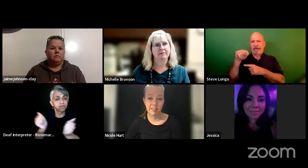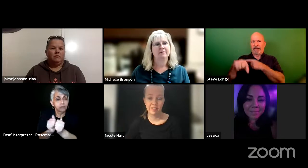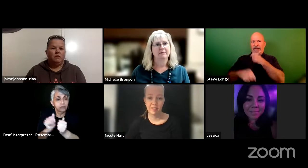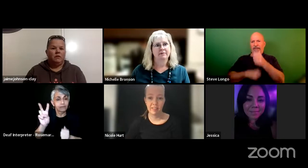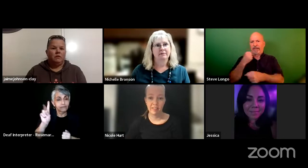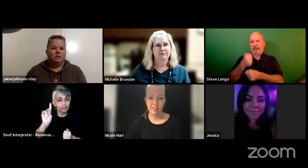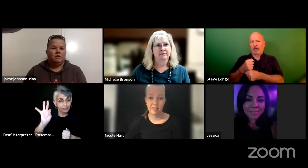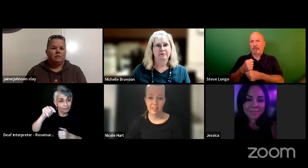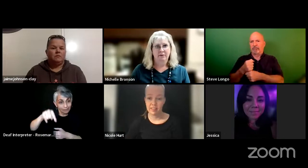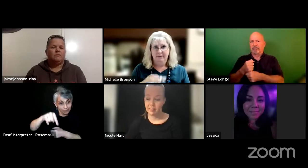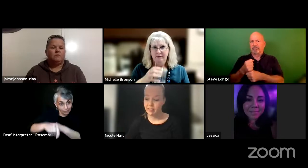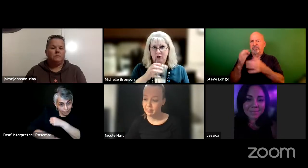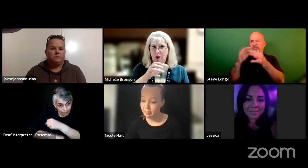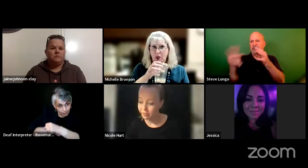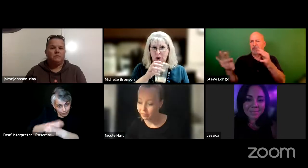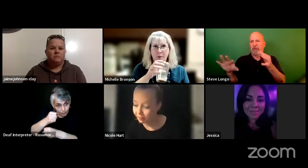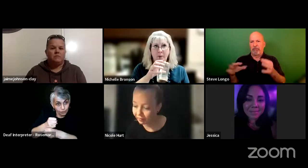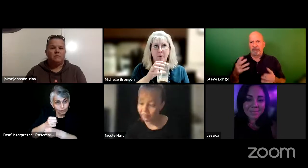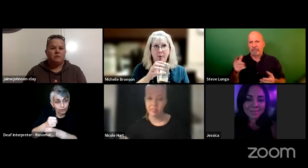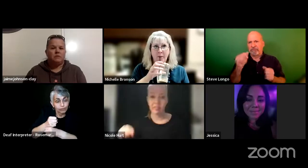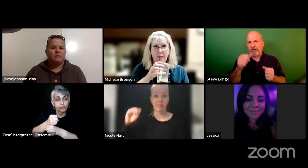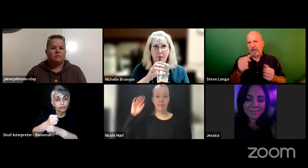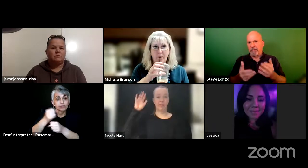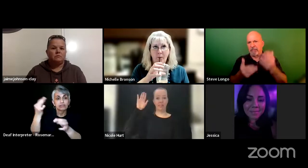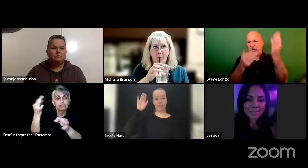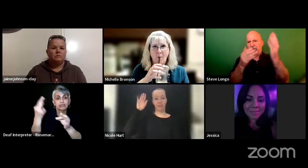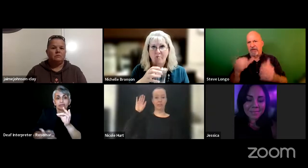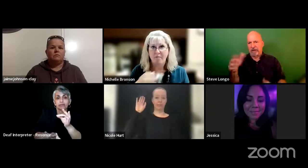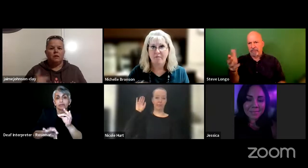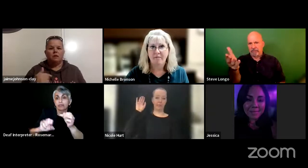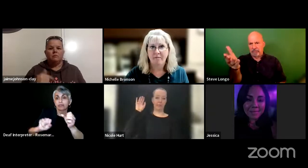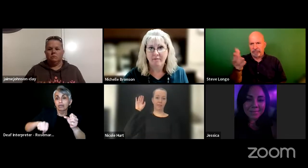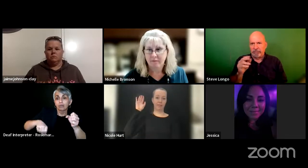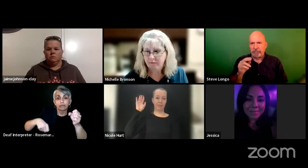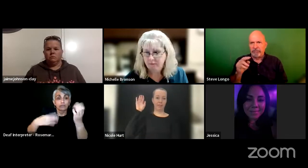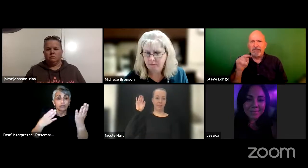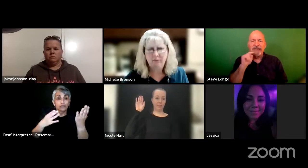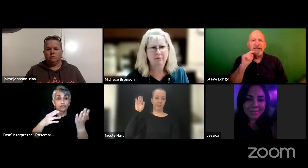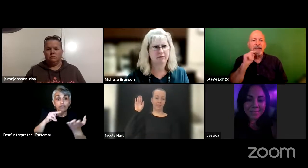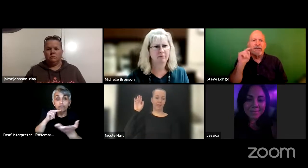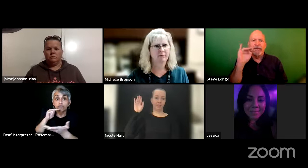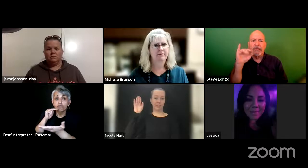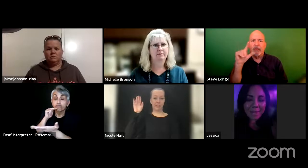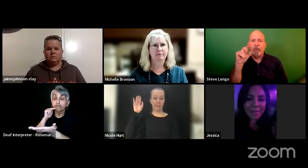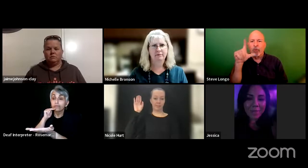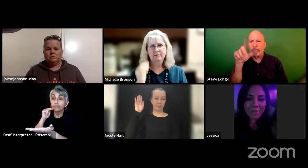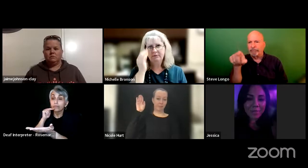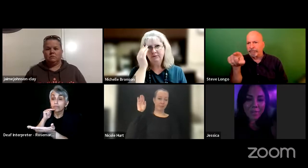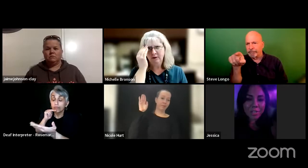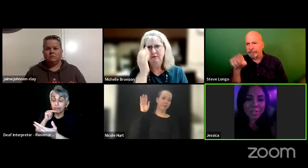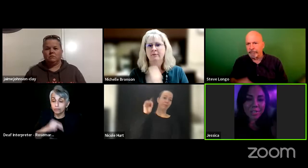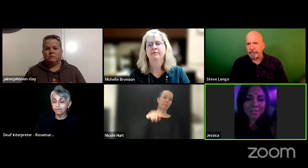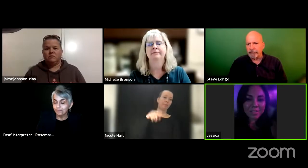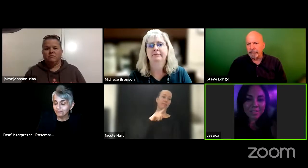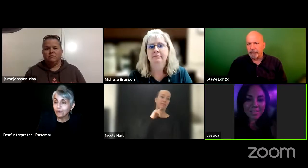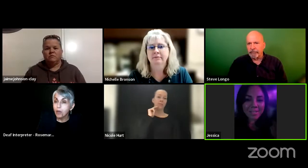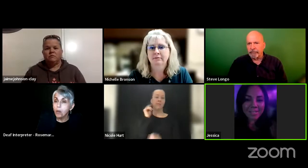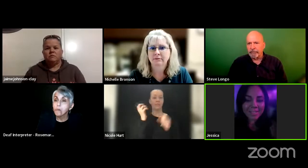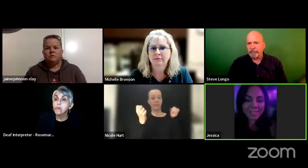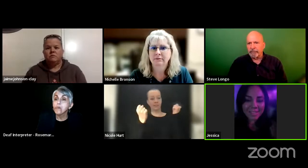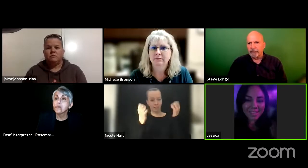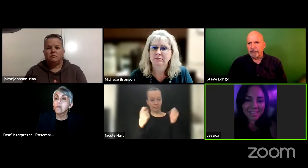that we will move forward with hosting the Valley Deaf Festival event this year. Is there someone who would like to make a